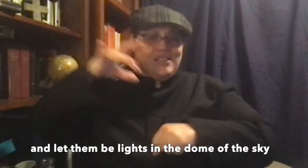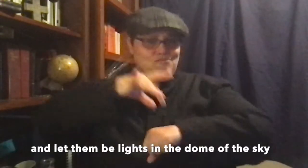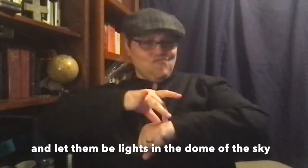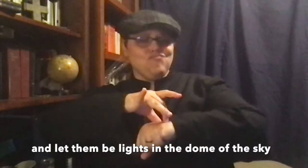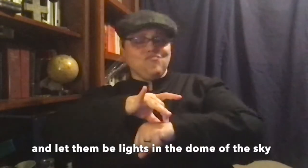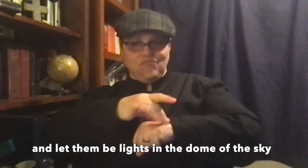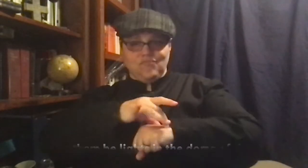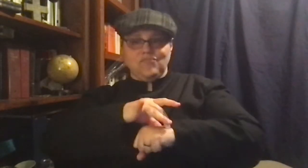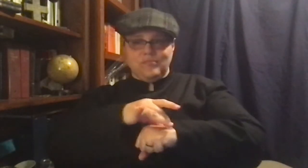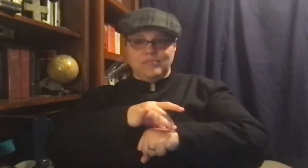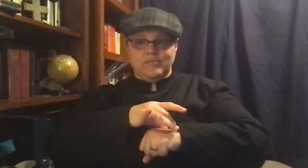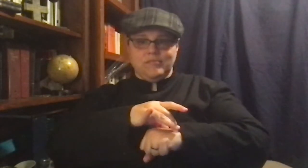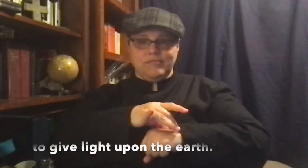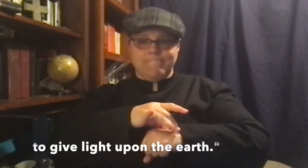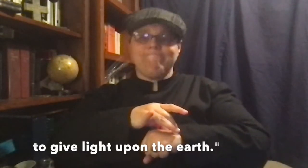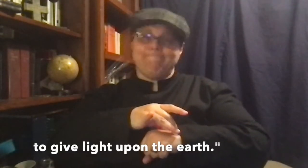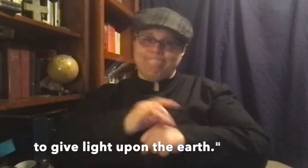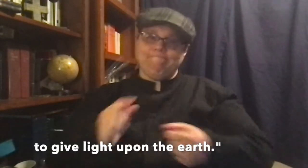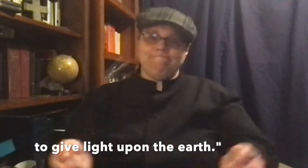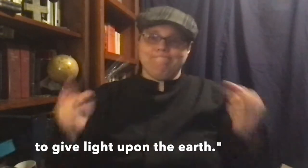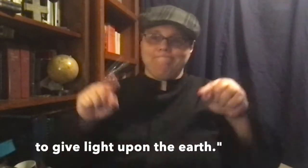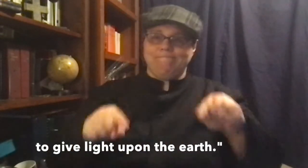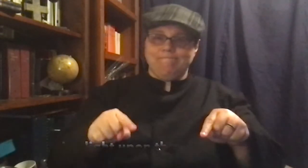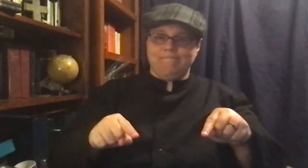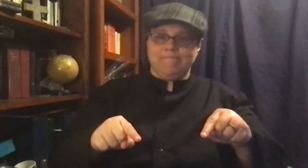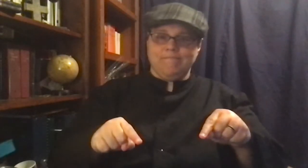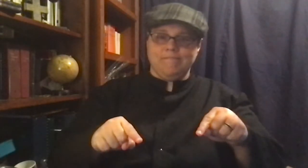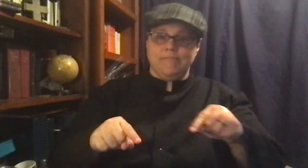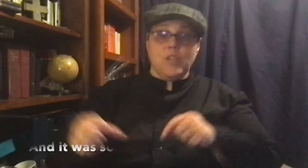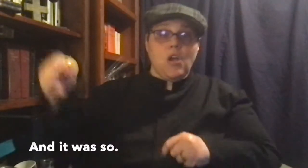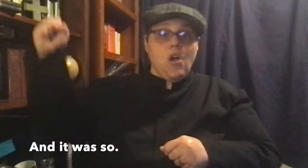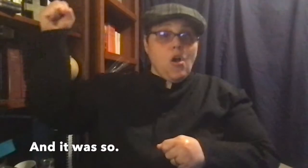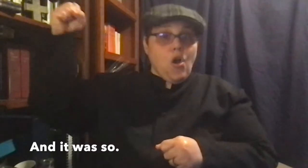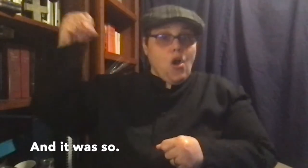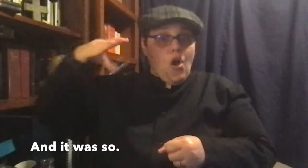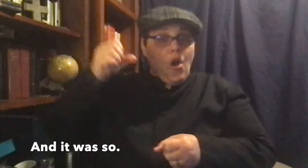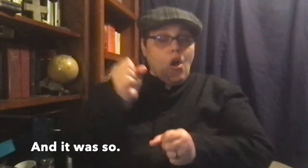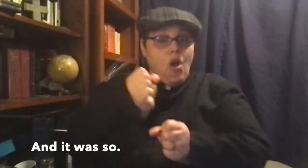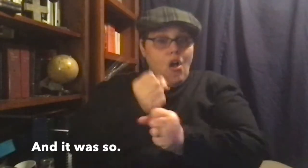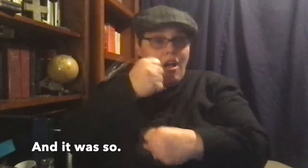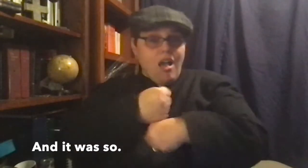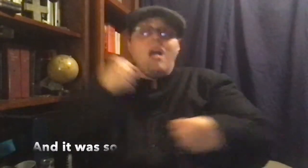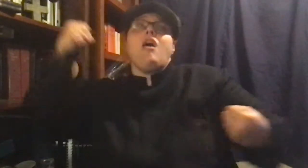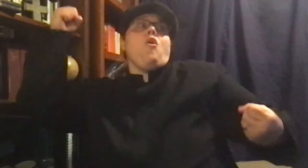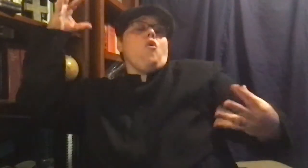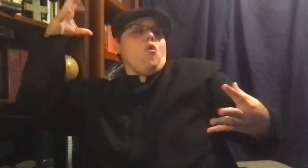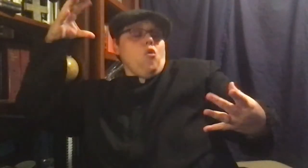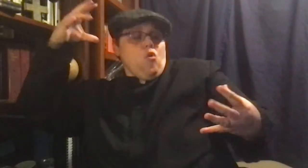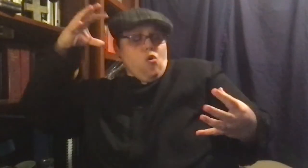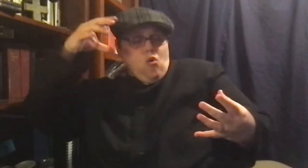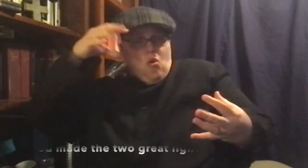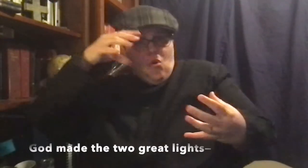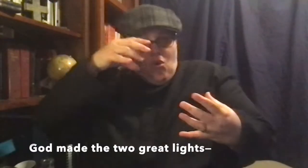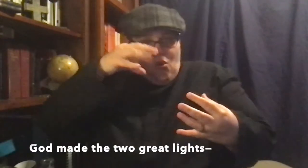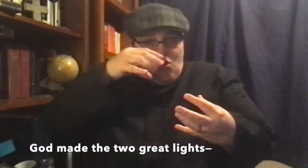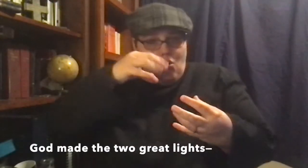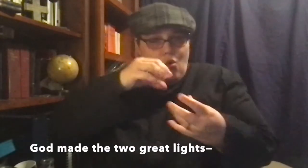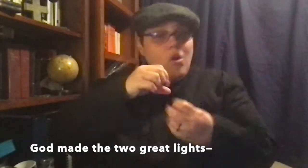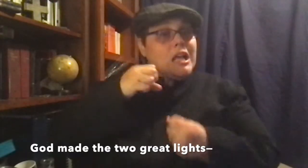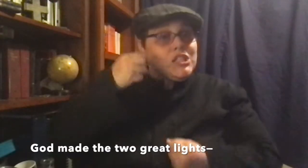them be lights in the dome of the sky to give light upon the earth." And it was so. And God made the two